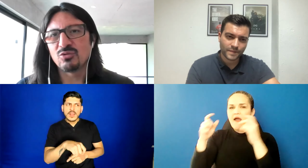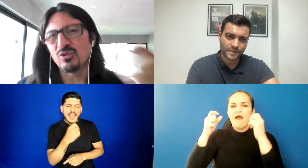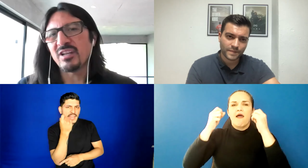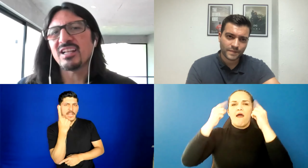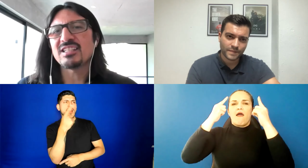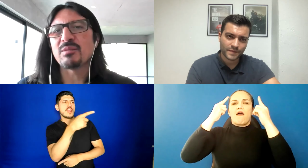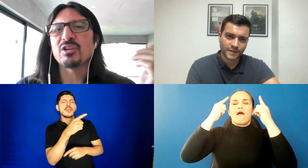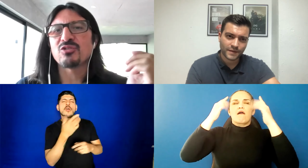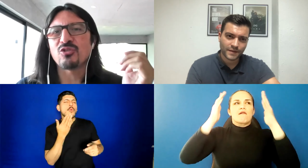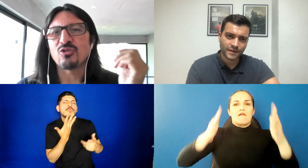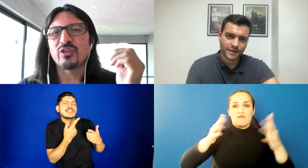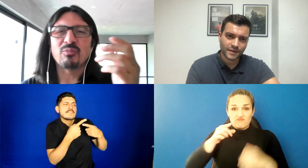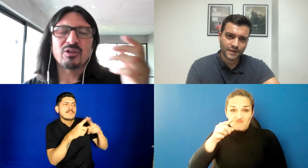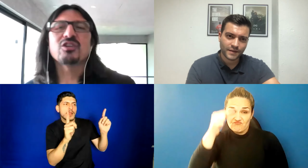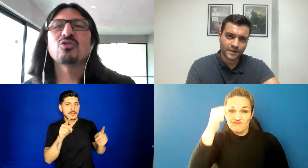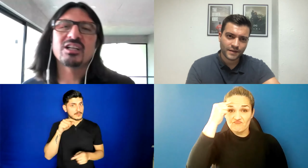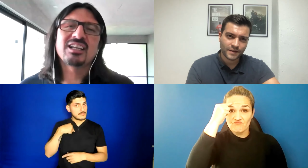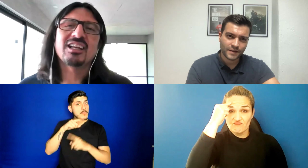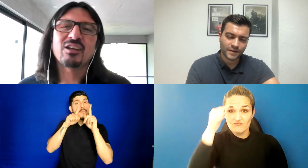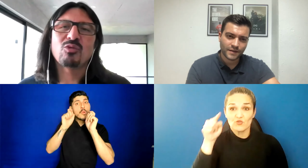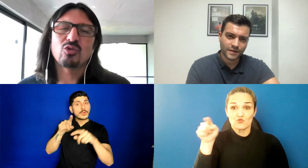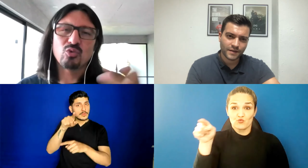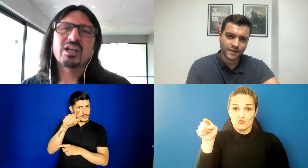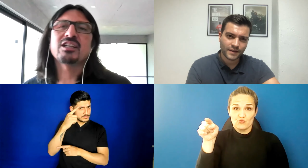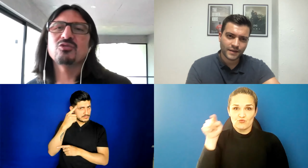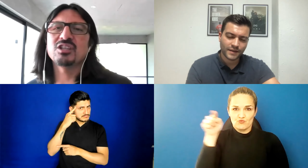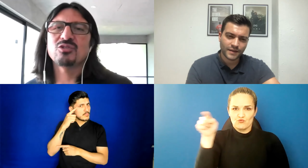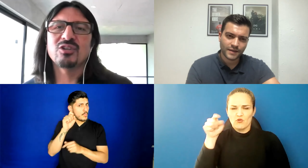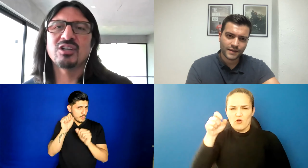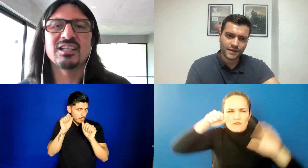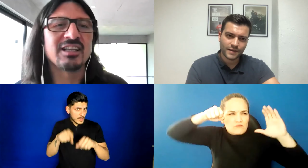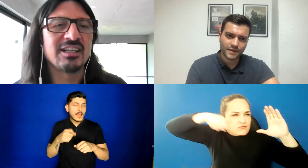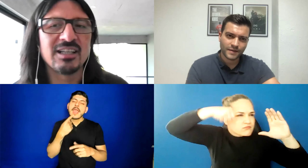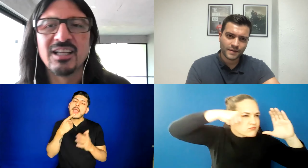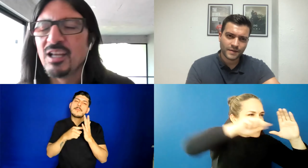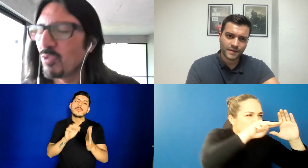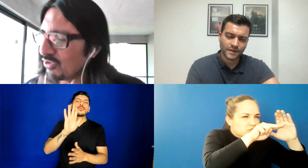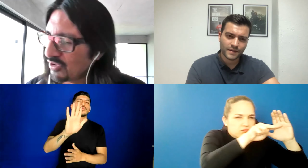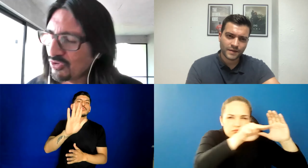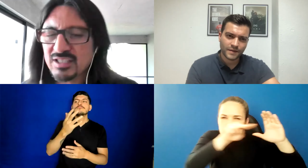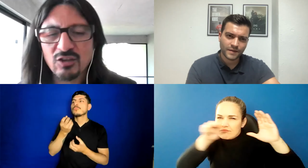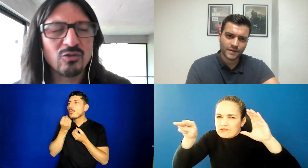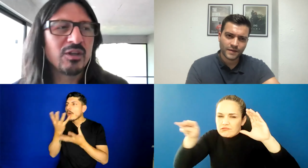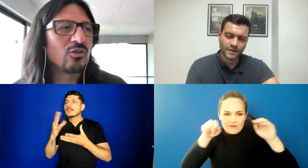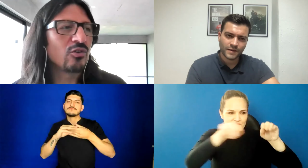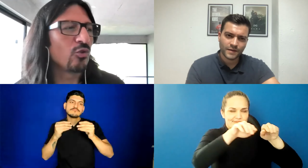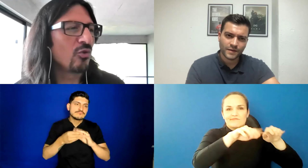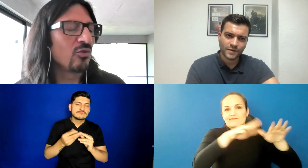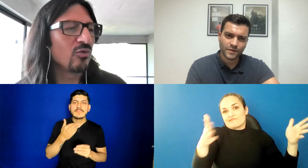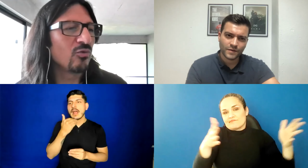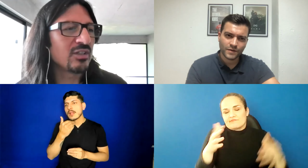to create bridges into a different reality. Do you think that when you're telling a story,